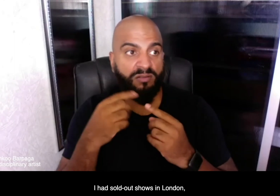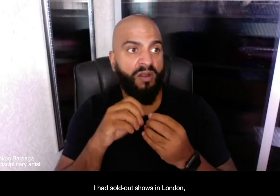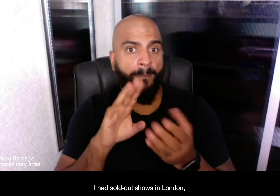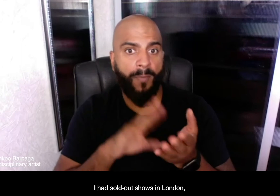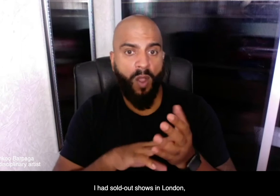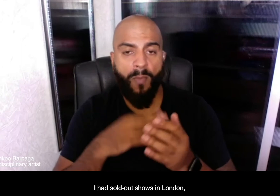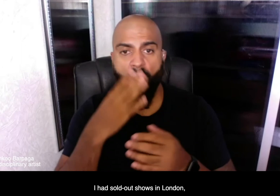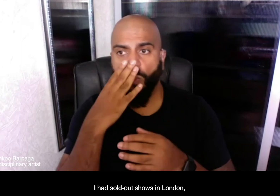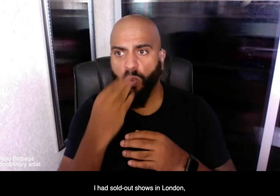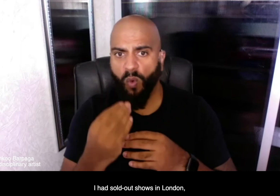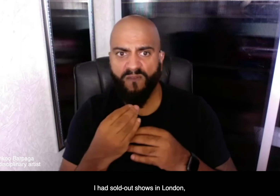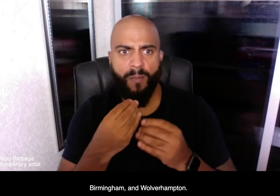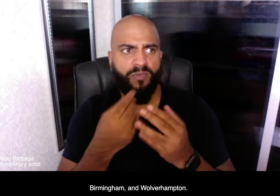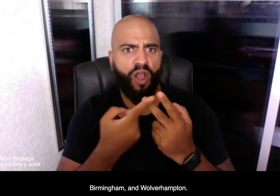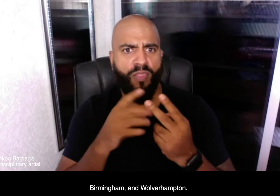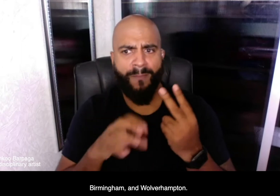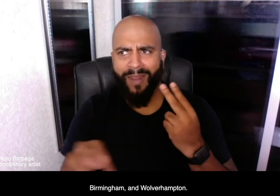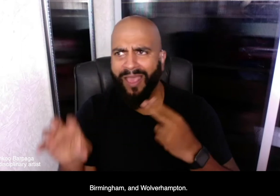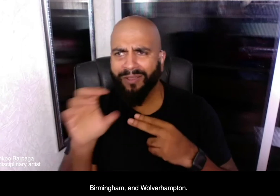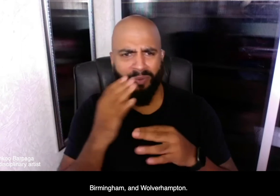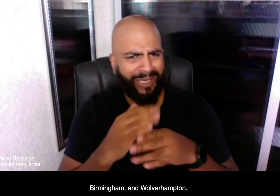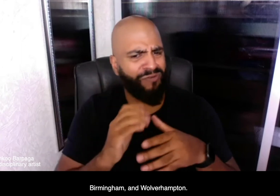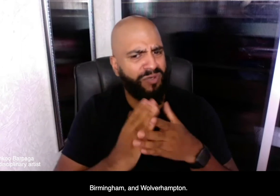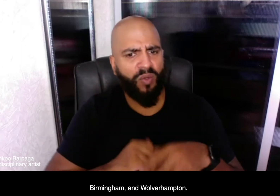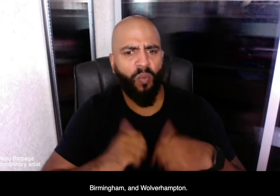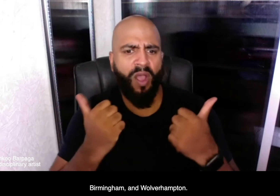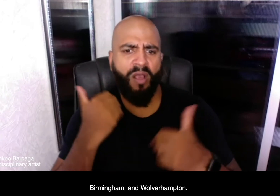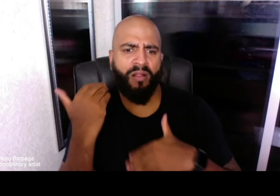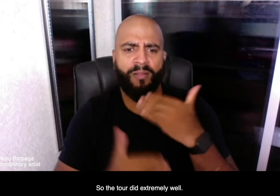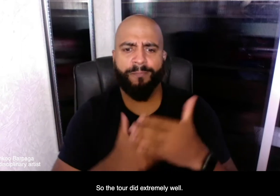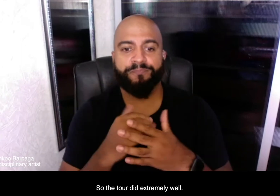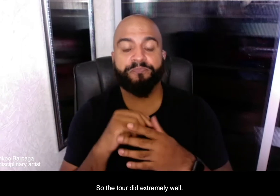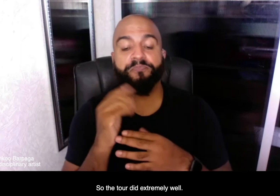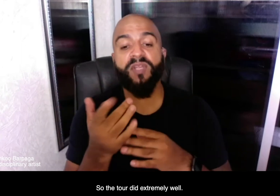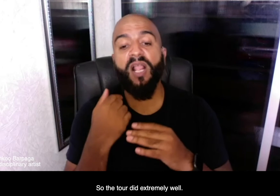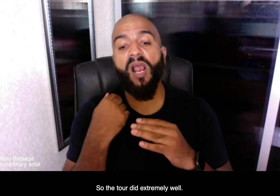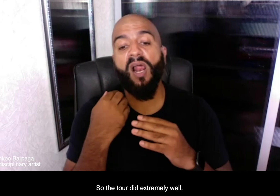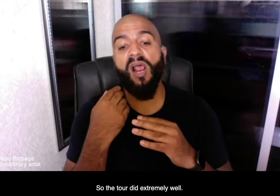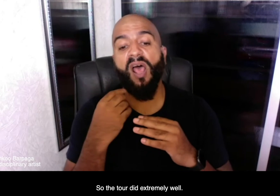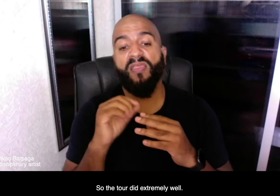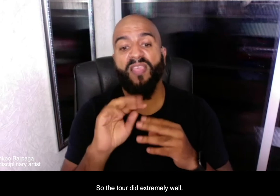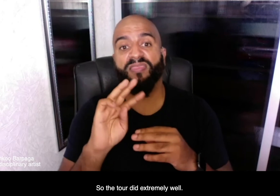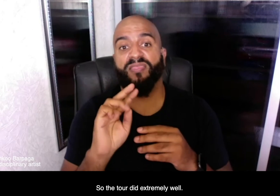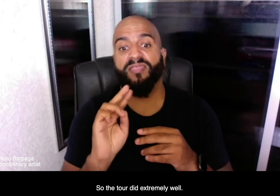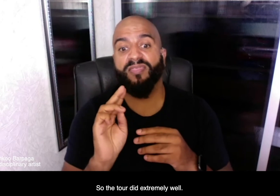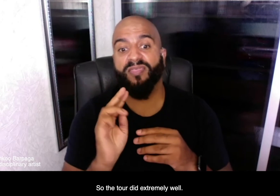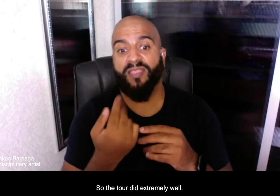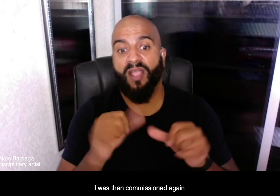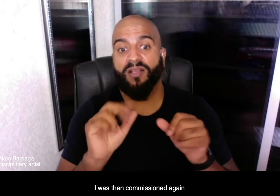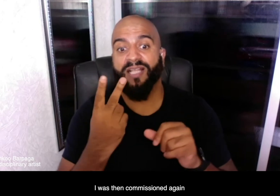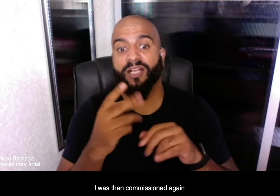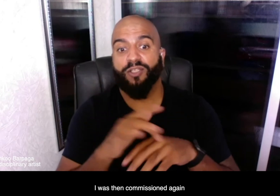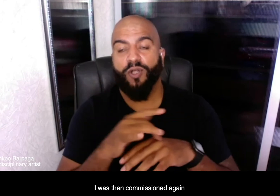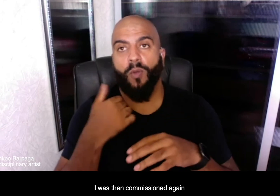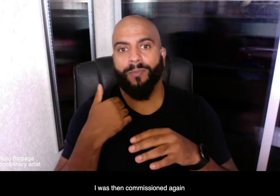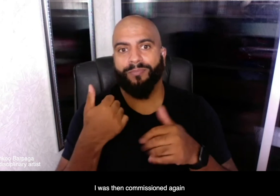out shows in London, Birmingham and Wolverhampton. So the tour did extremely well. I was